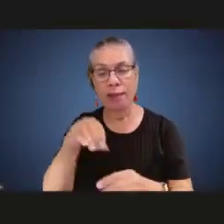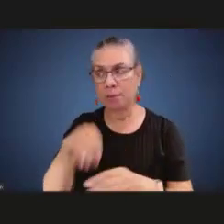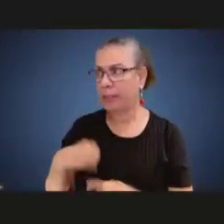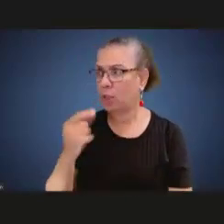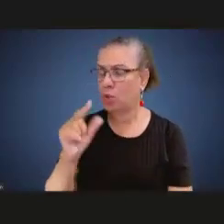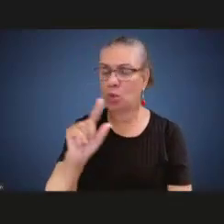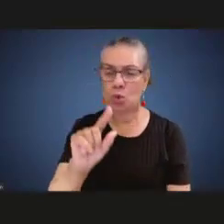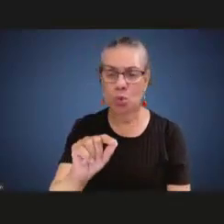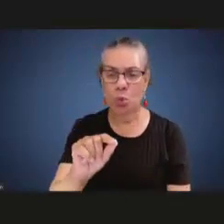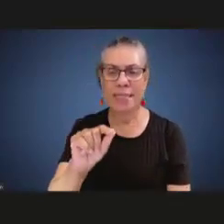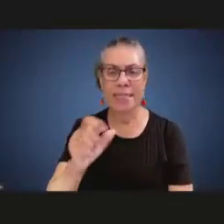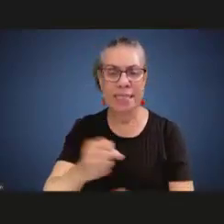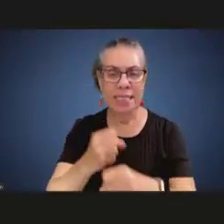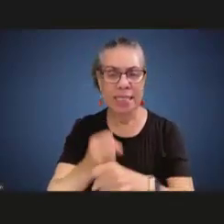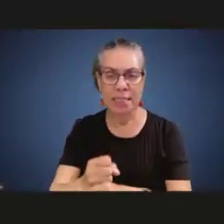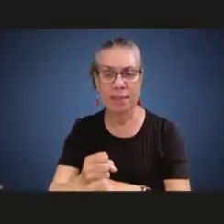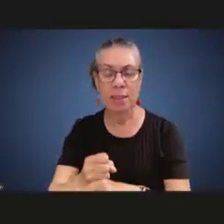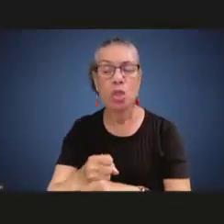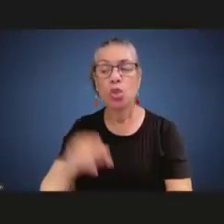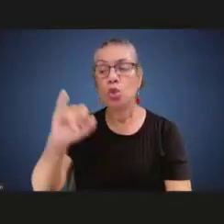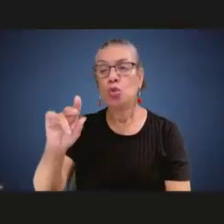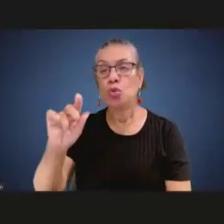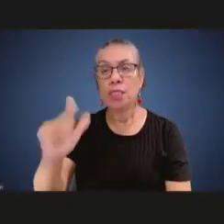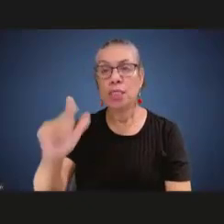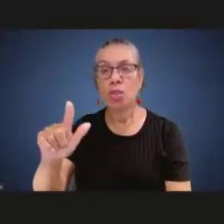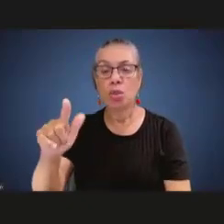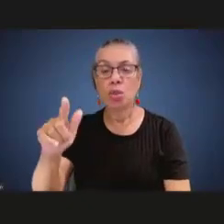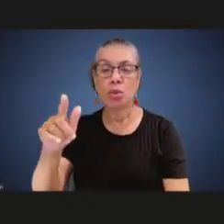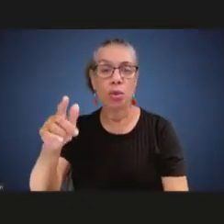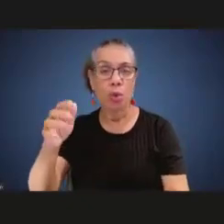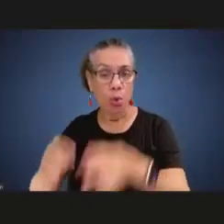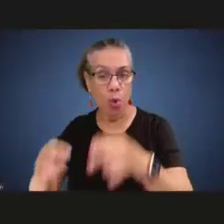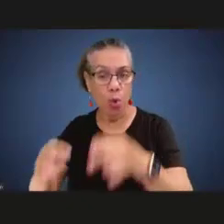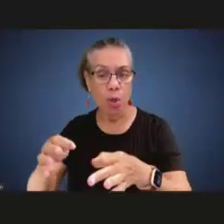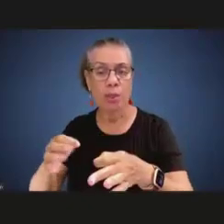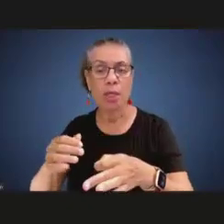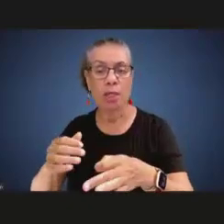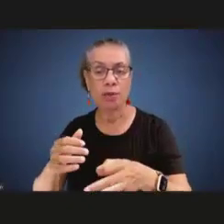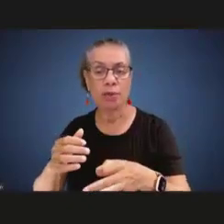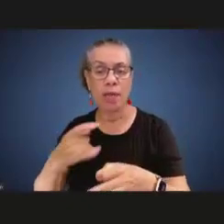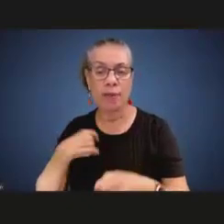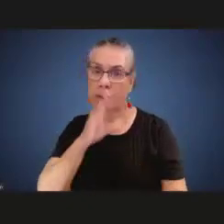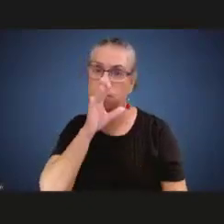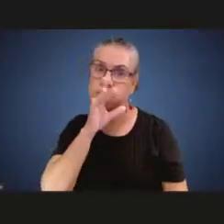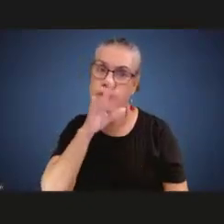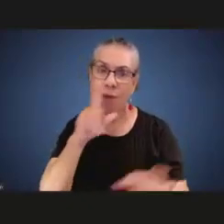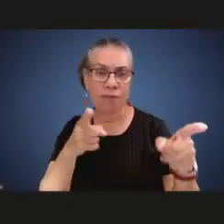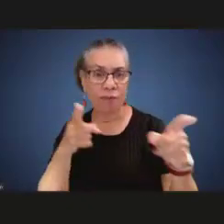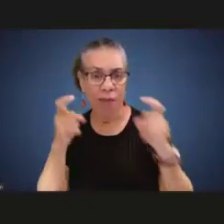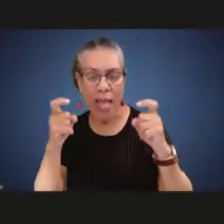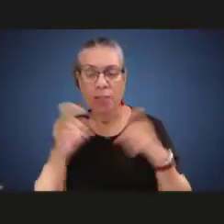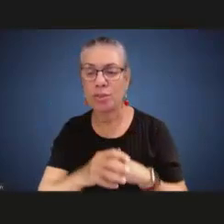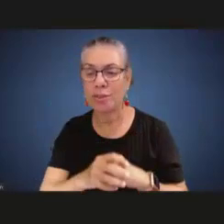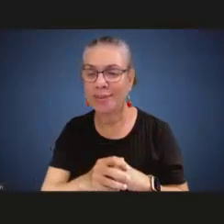1901, via Supreme Judicial Court in Albert versus the inhabitants of Town of Chester, citation 180 Mass 2061